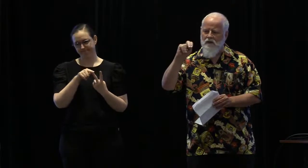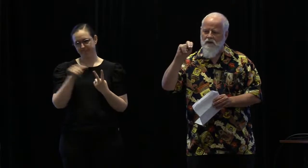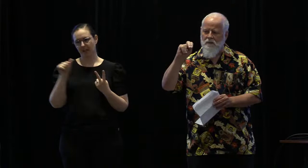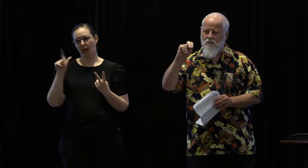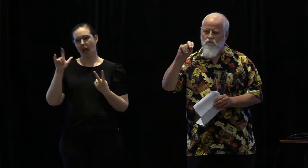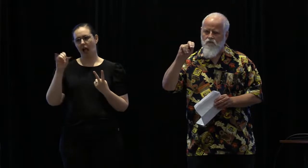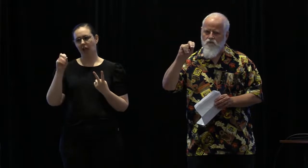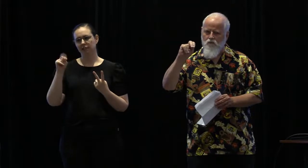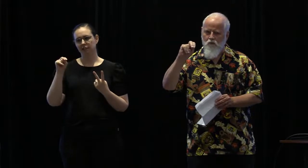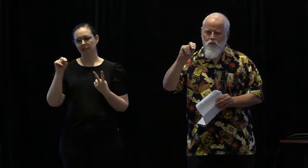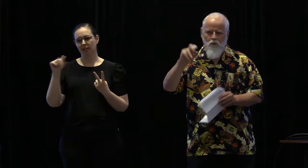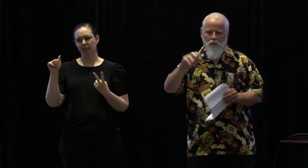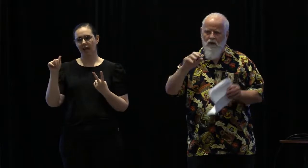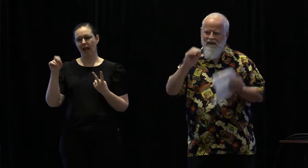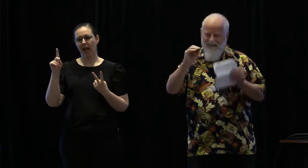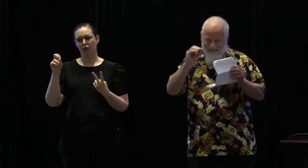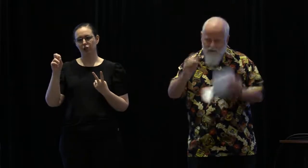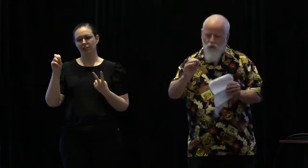lost